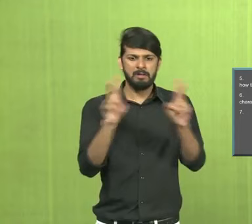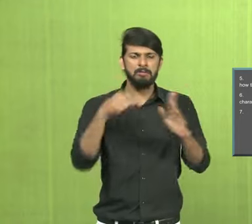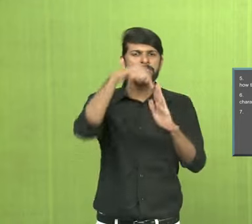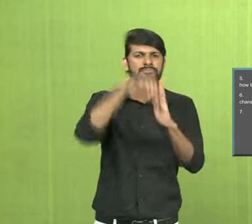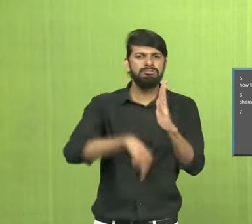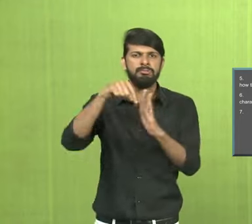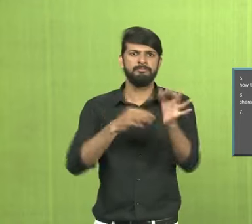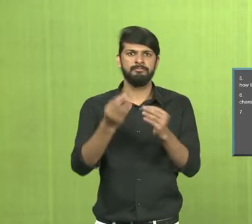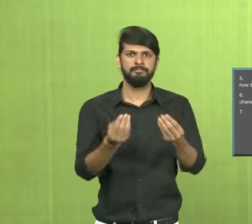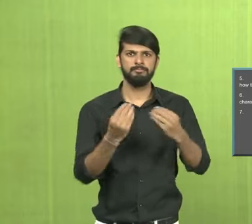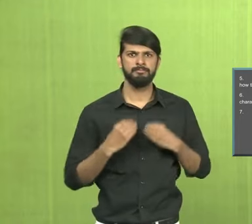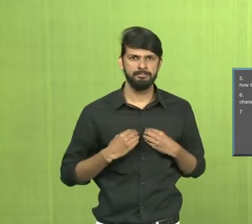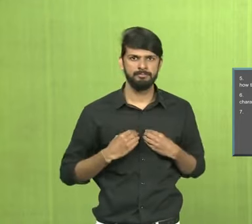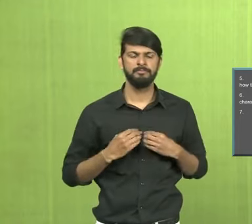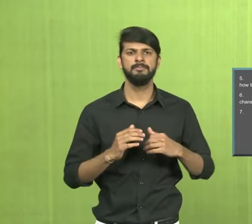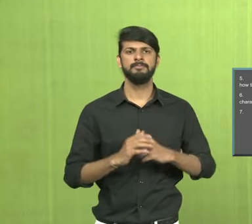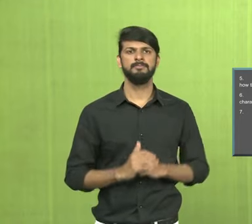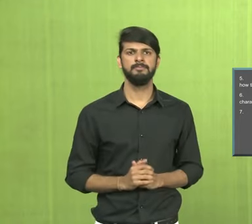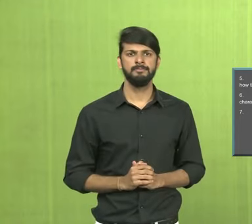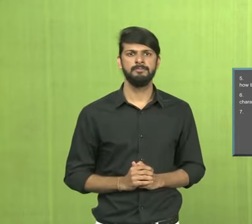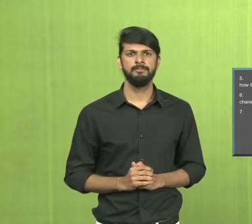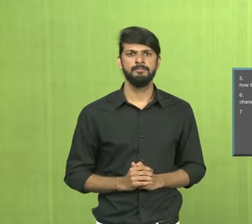name the two major styles and explain how they are different from each other.